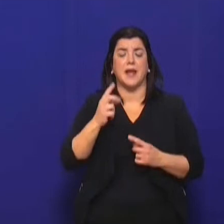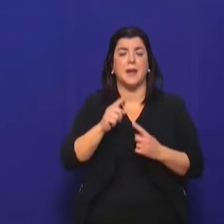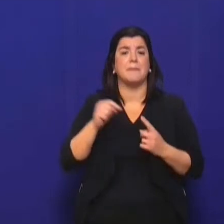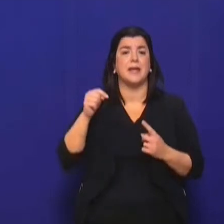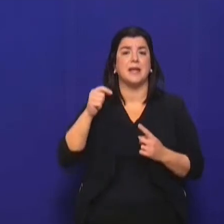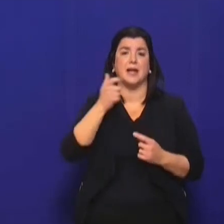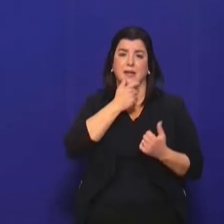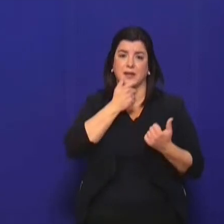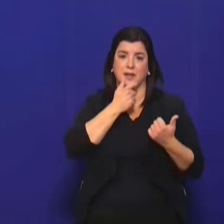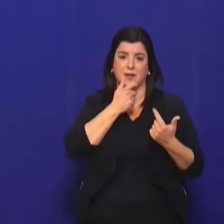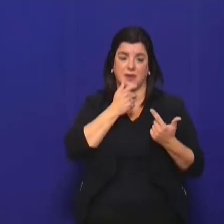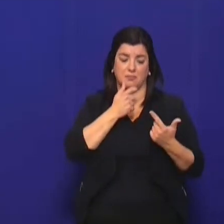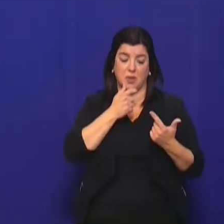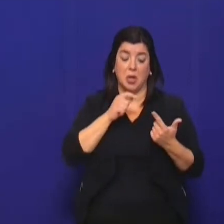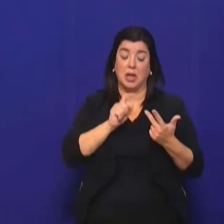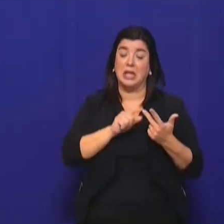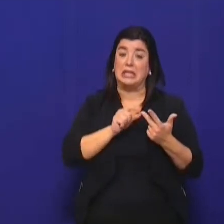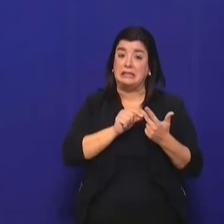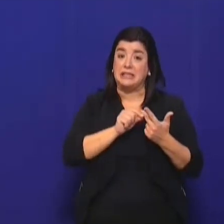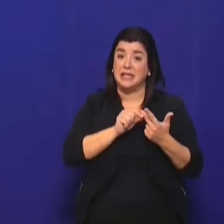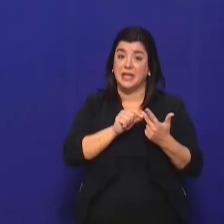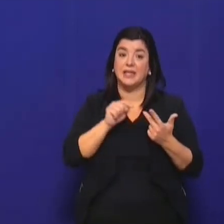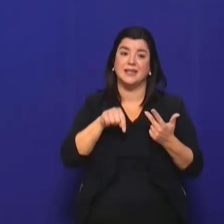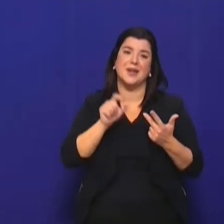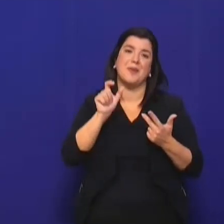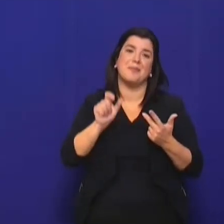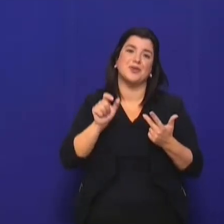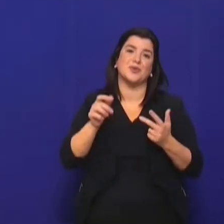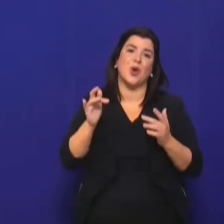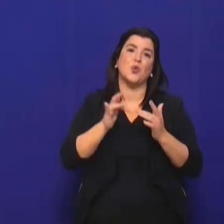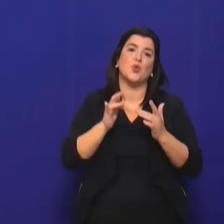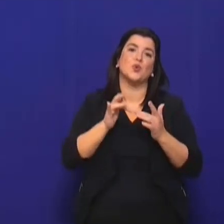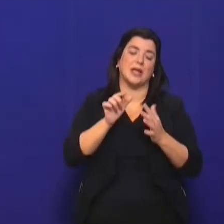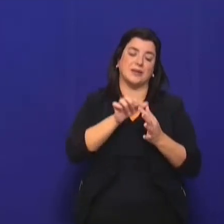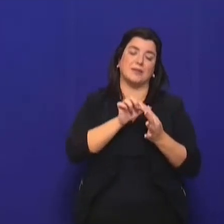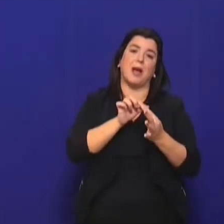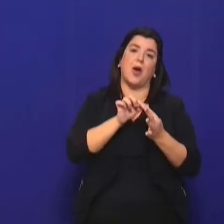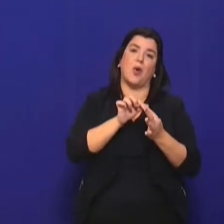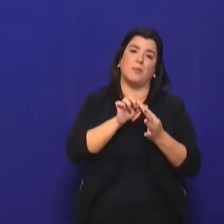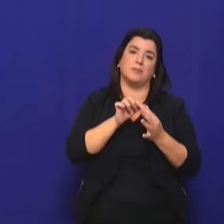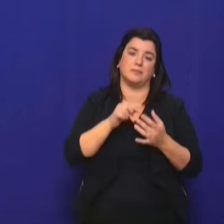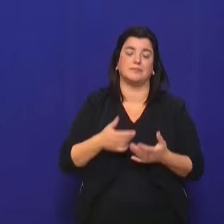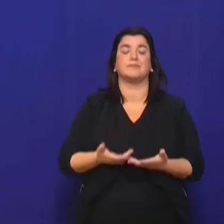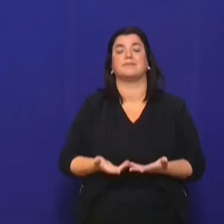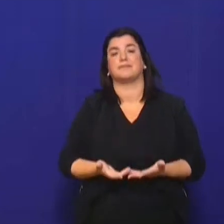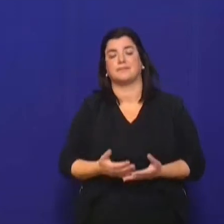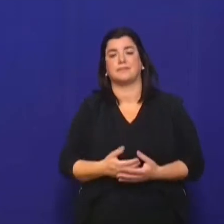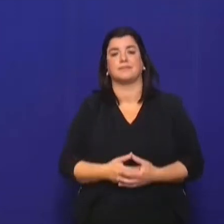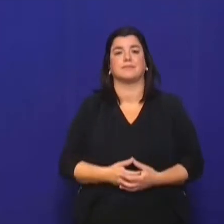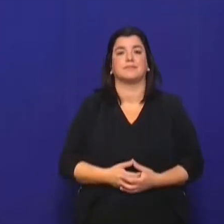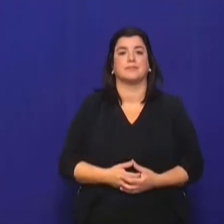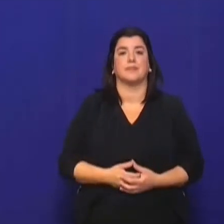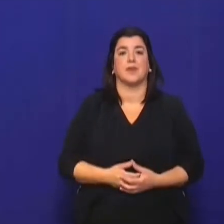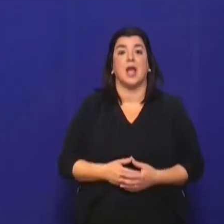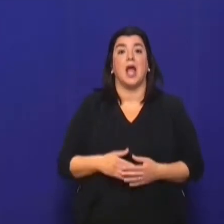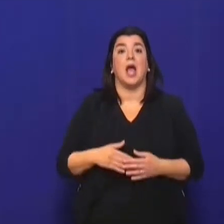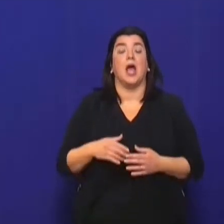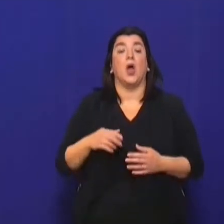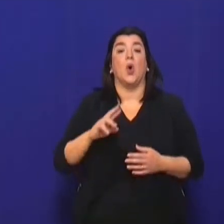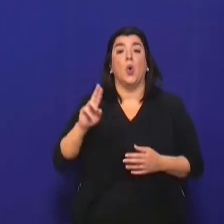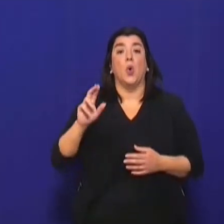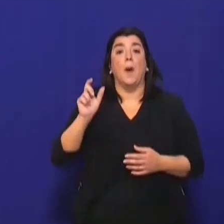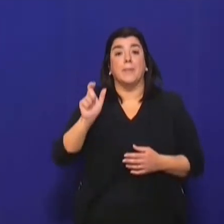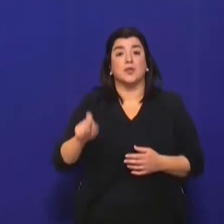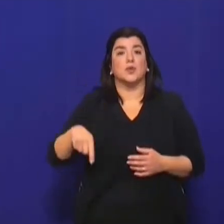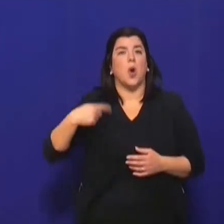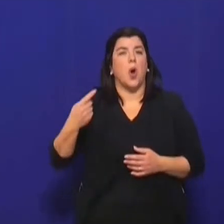mill-Ingilterra huma u waħda minnhom kienet persuna li kellha kuntatt ma' persuna li ġie mill-Ingilterra u kienu wkoll pożittiv u għandna każ